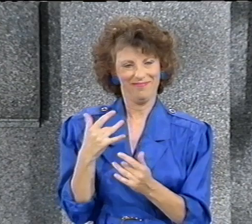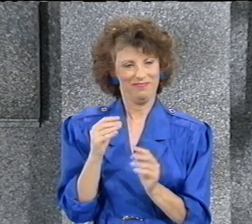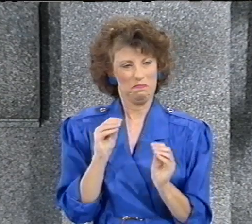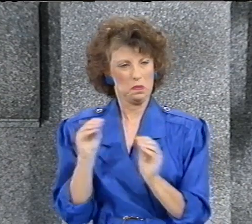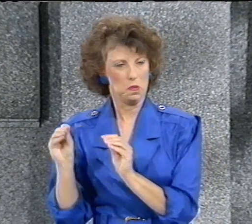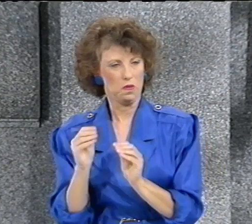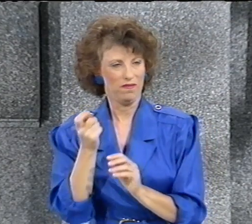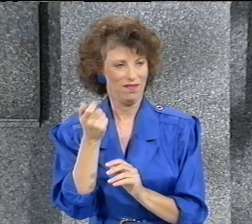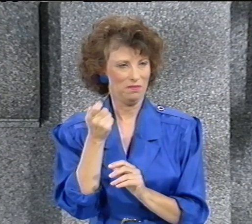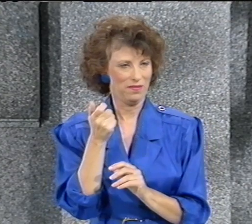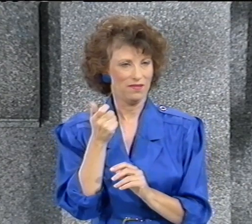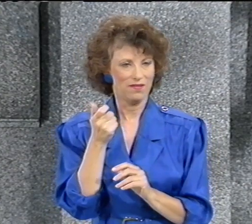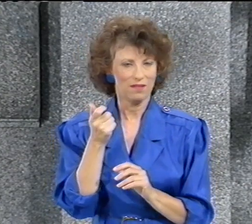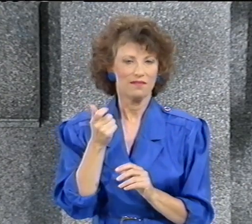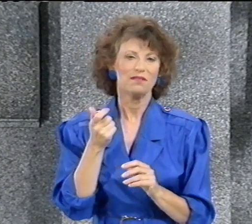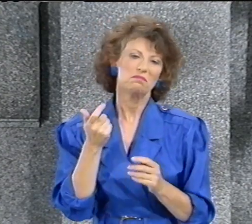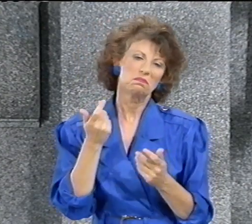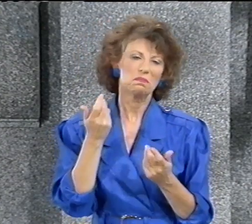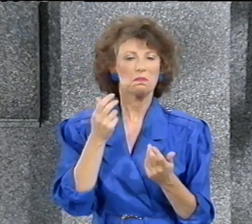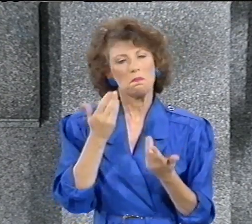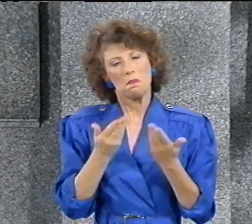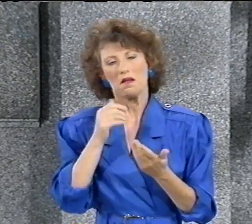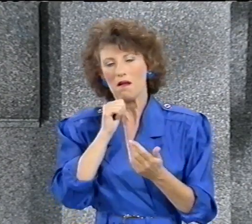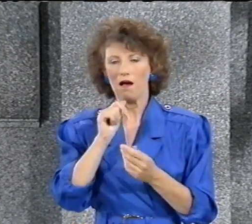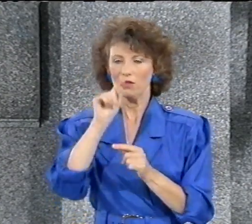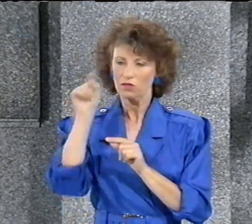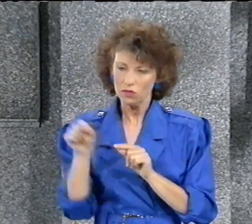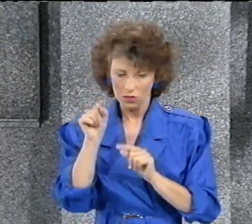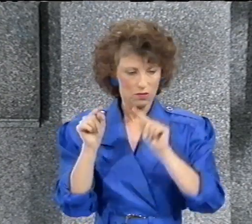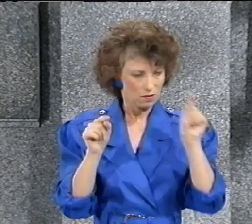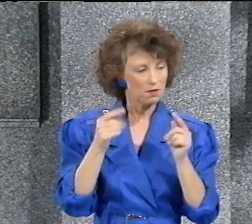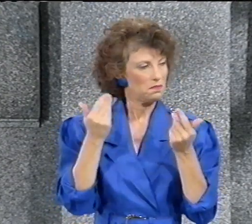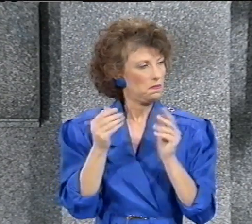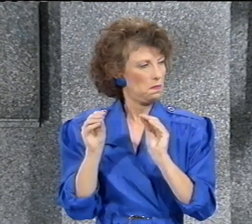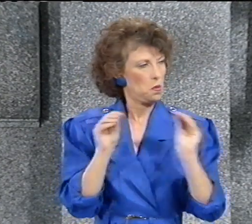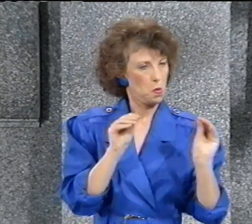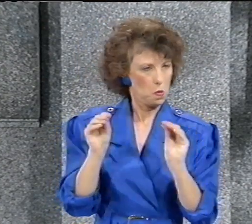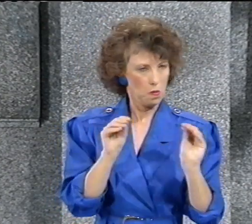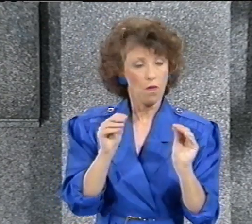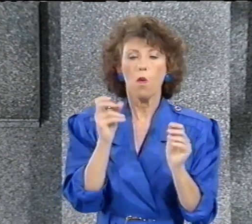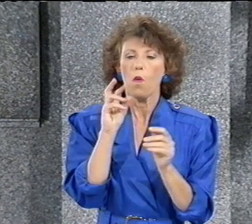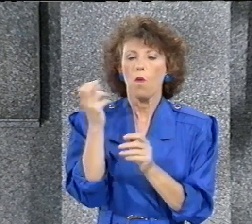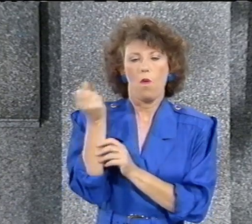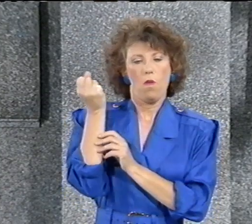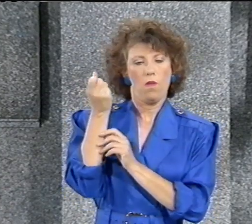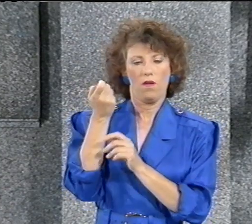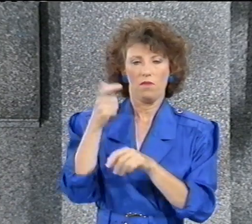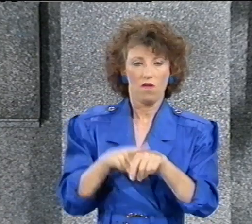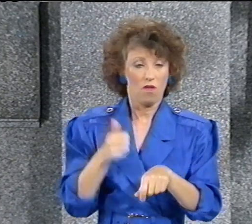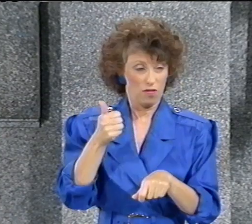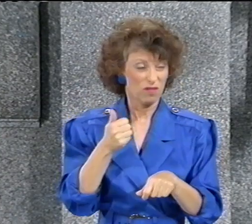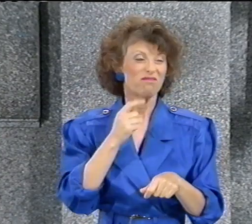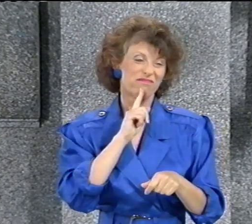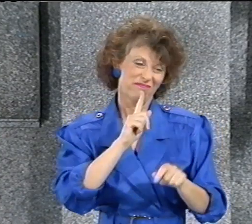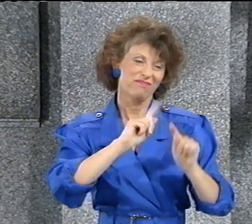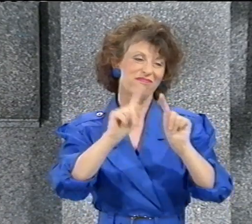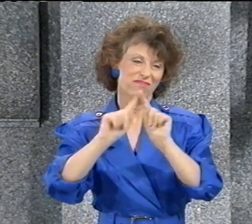CSUN, the letters move a little bit, perhaps not in a circle actually, but they maybe stay in the air a